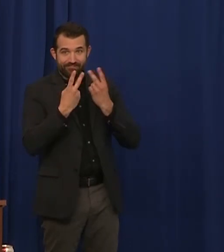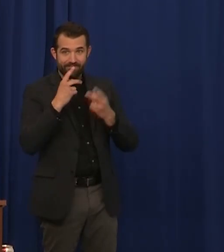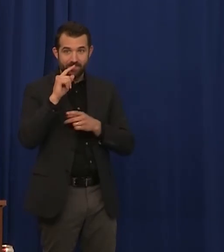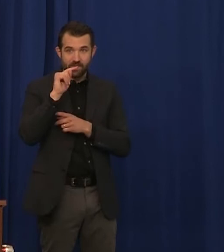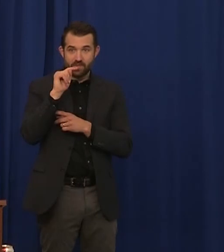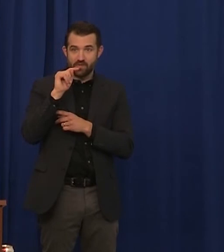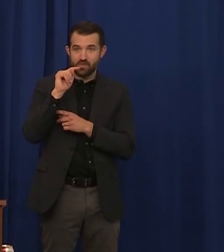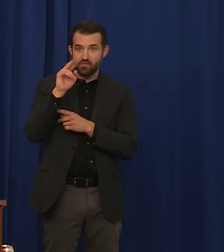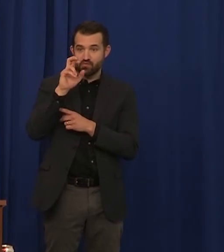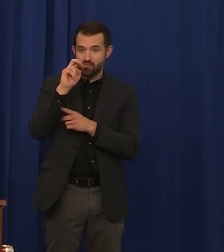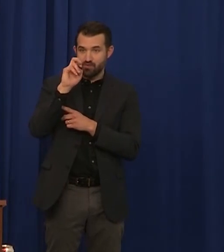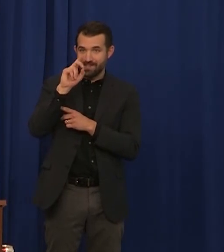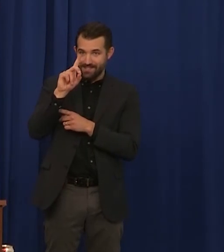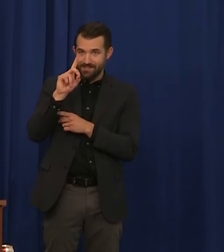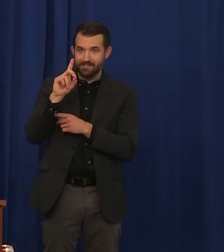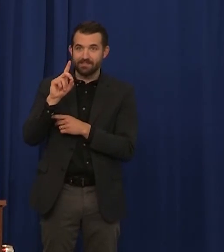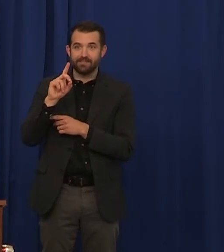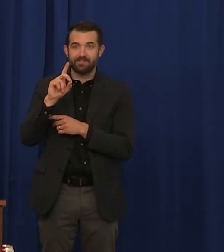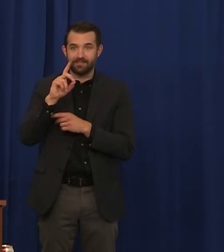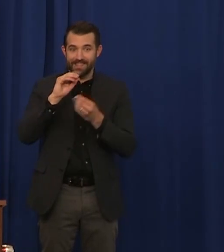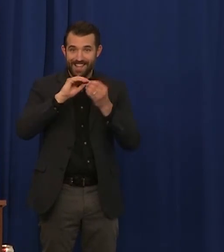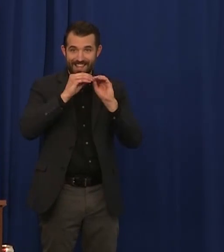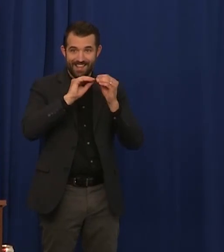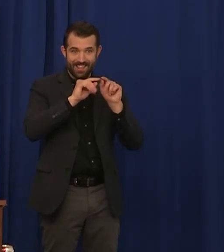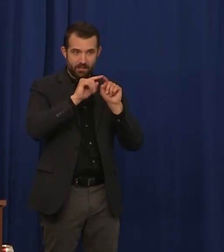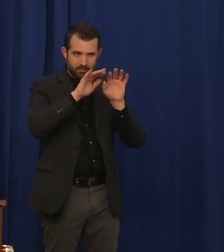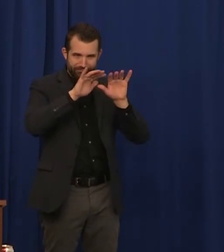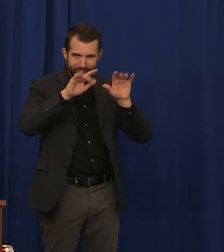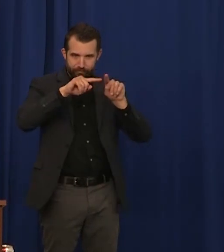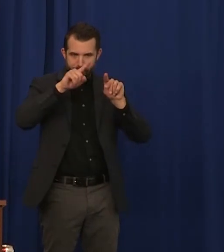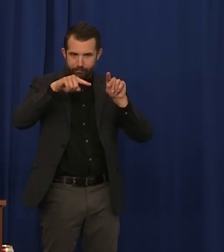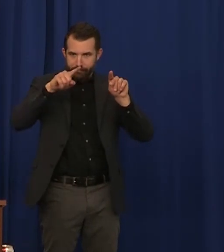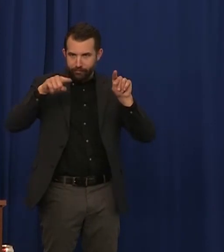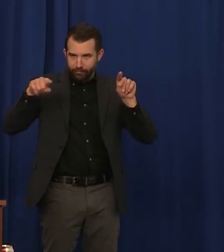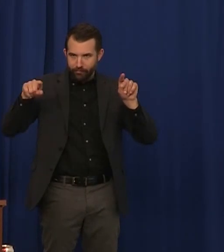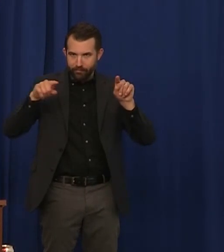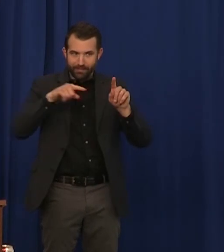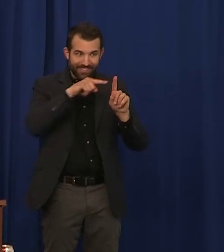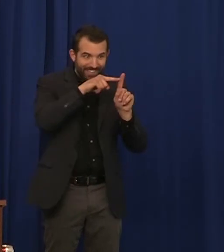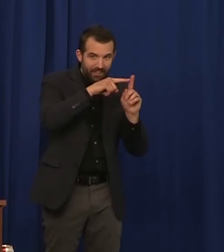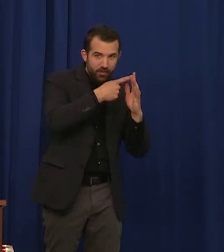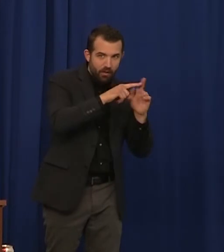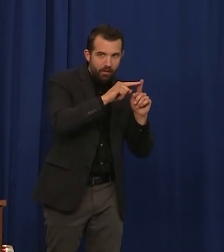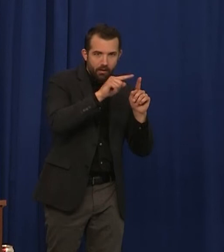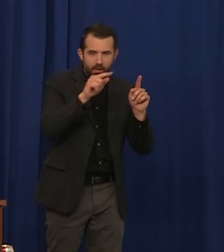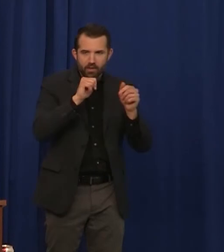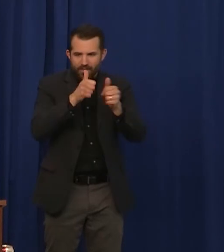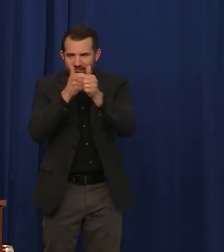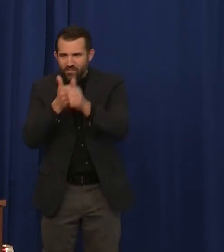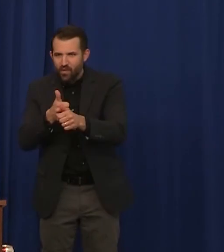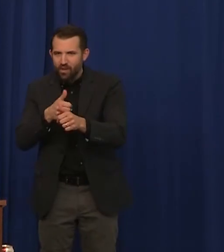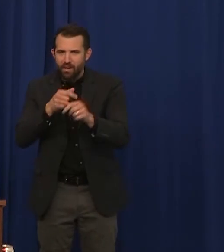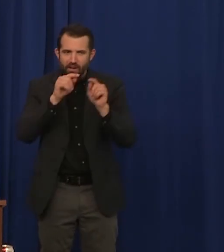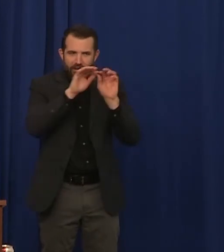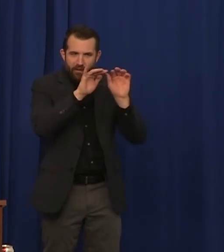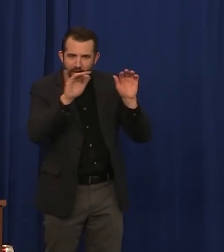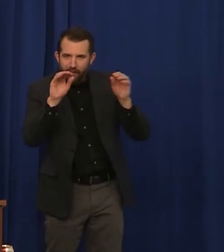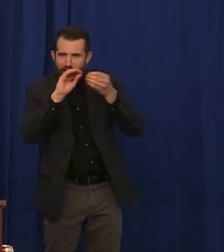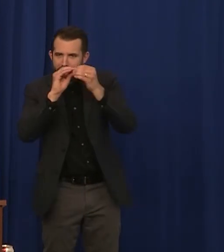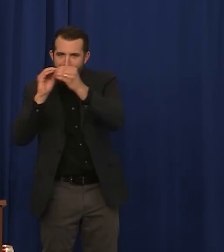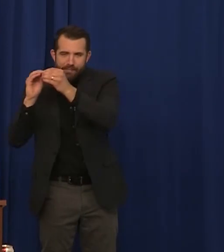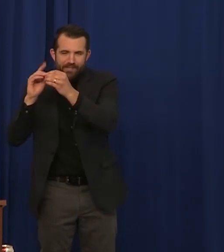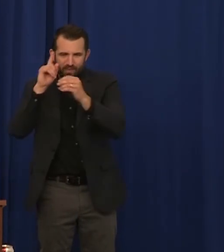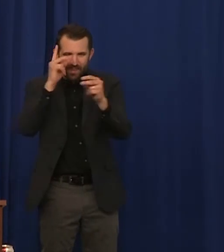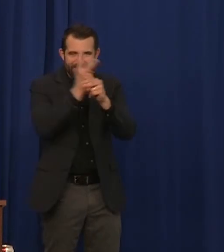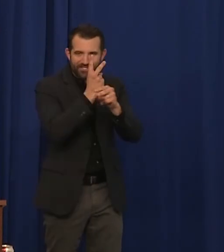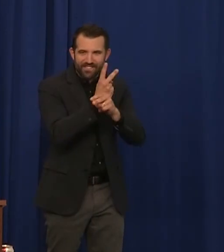We're daily, multiple times per day, trying to get a better sense and a deeper understanding of who in Maine is being